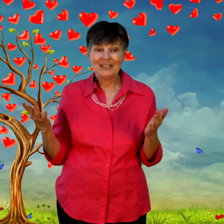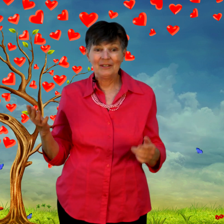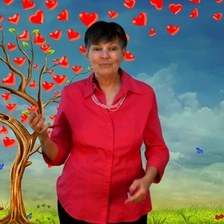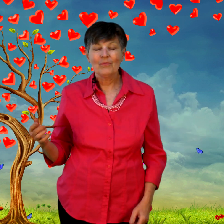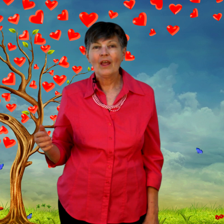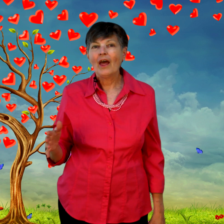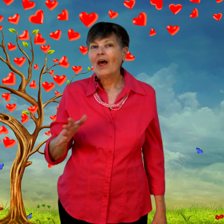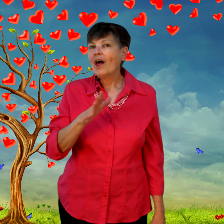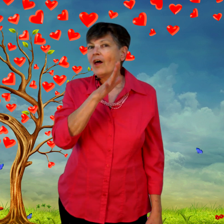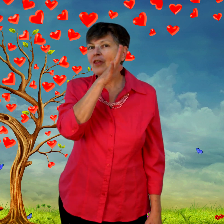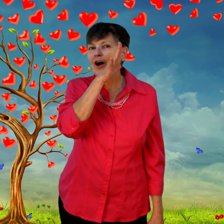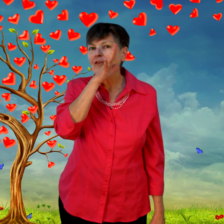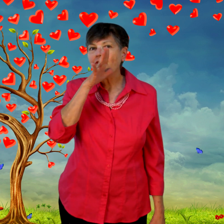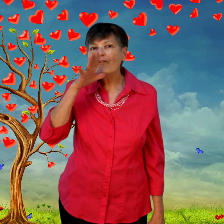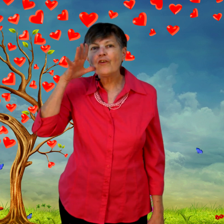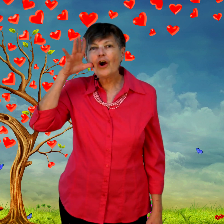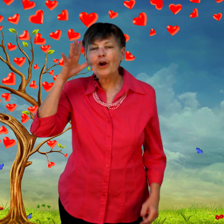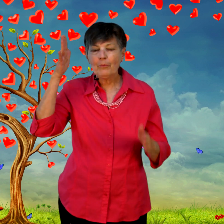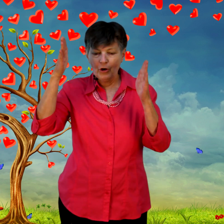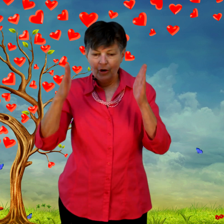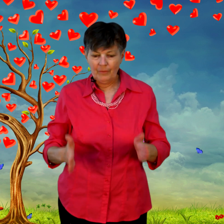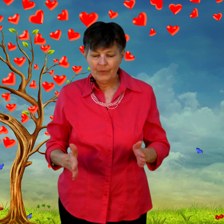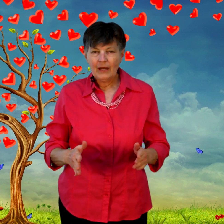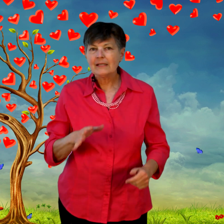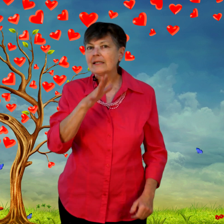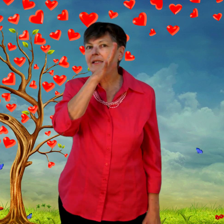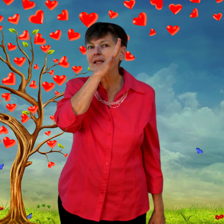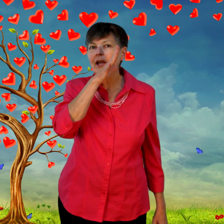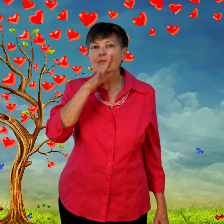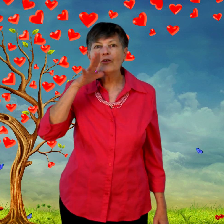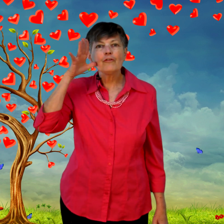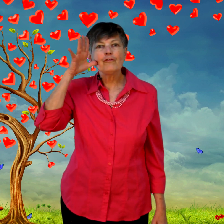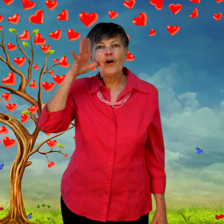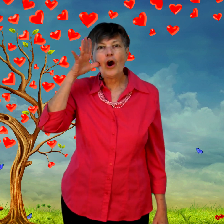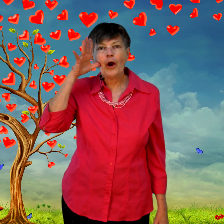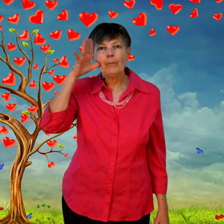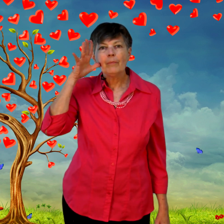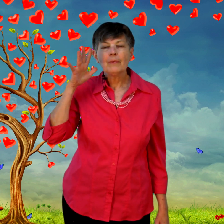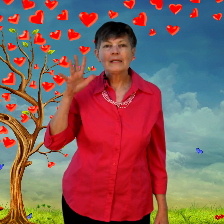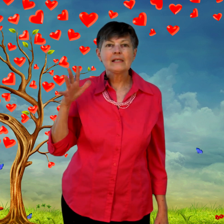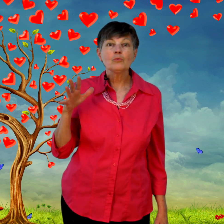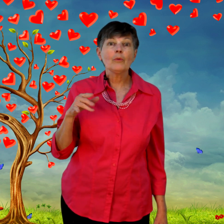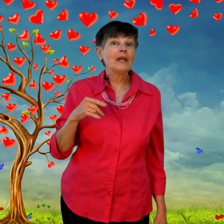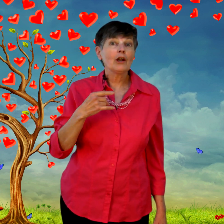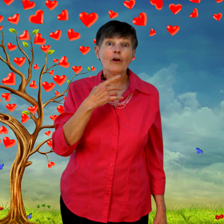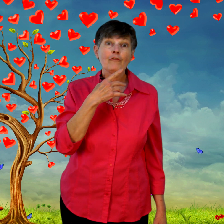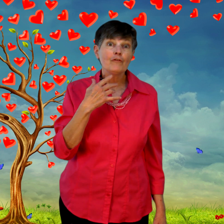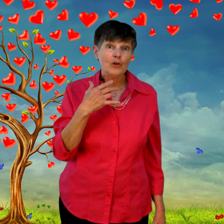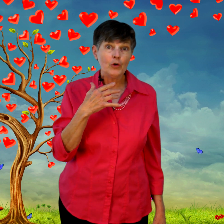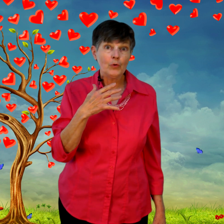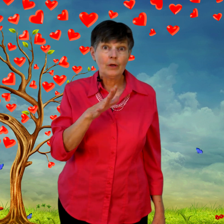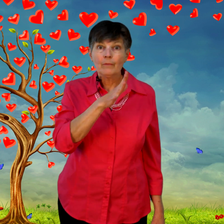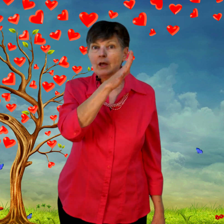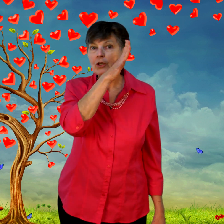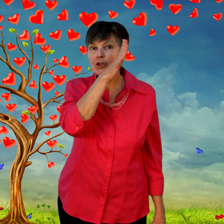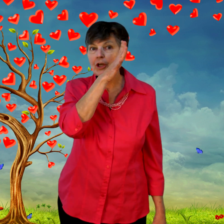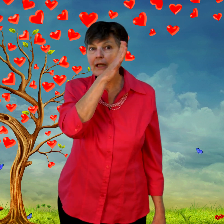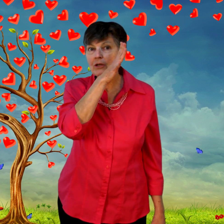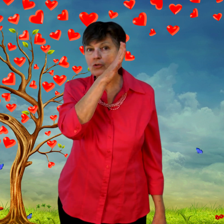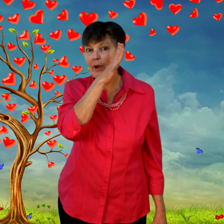Lexington, the farmer. Now, this is a sign for farm because this is where we get our food. So you're going to drag